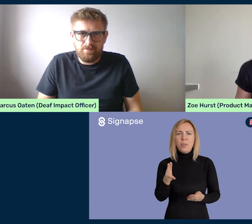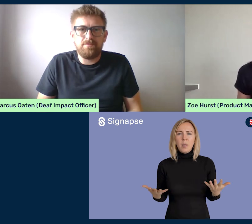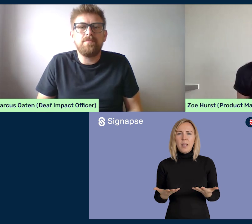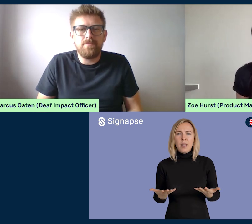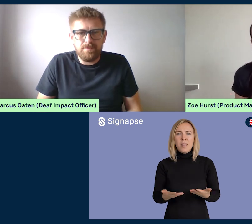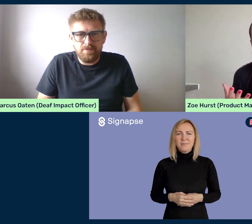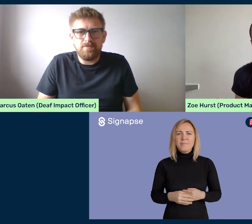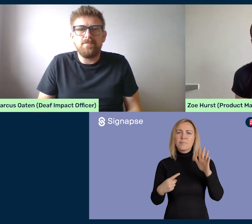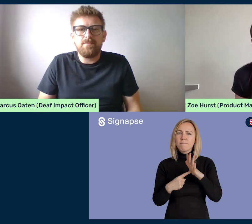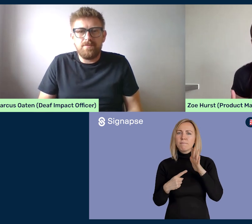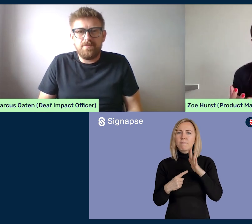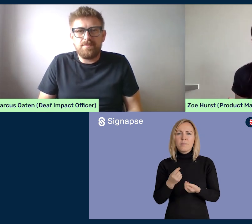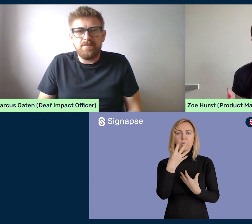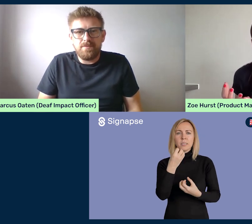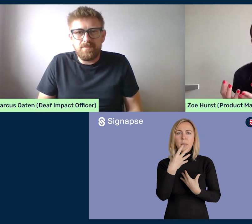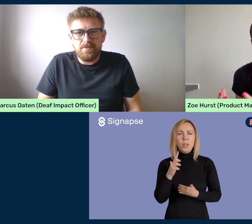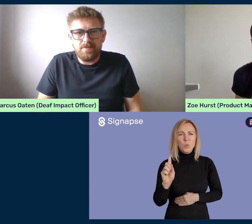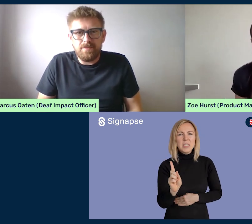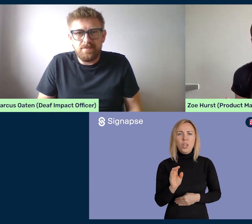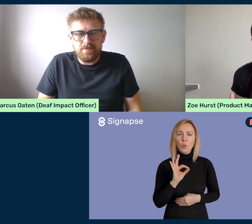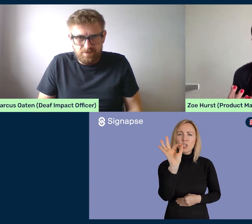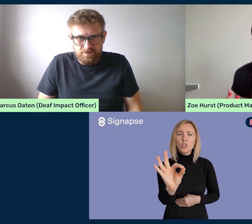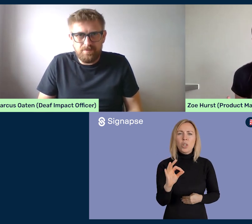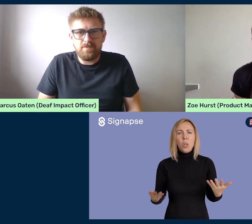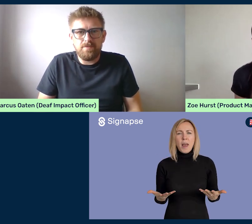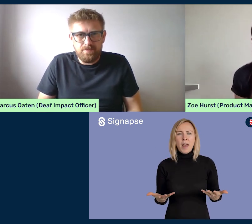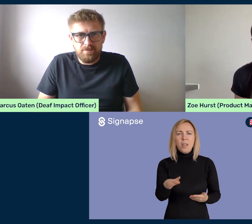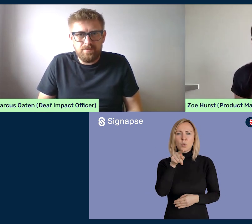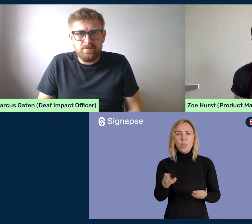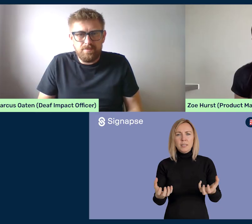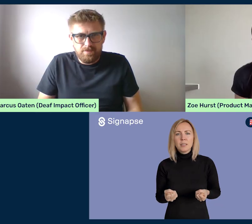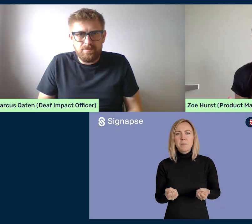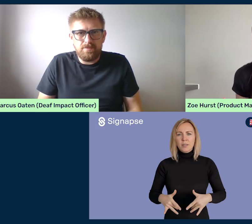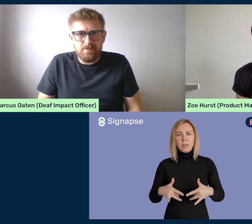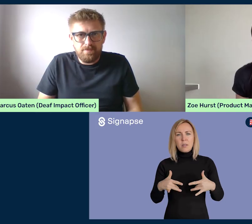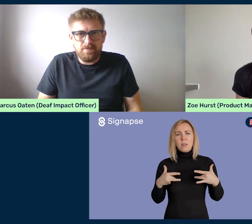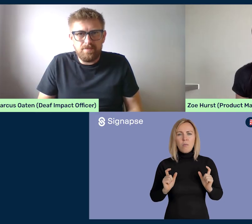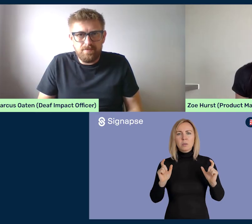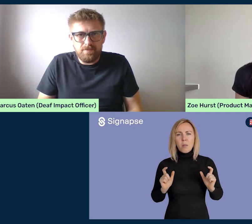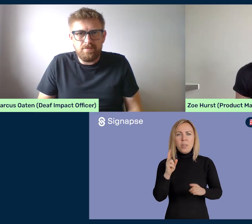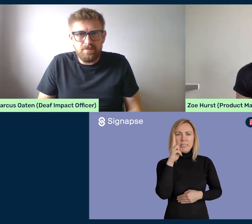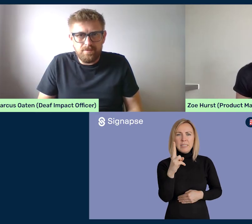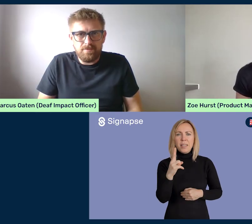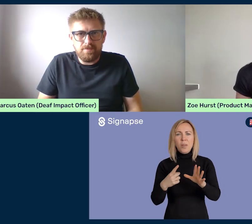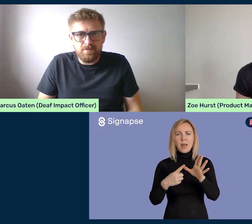would you feel comfortable seeing this AI digital signer? We're not here to have it